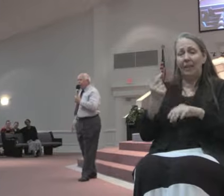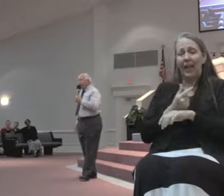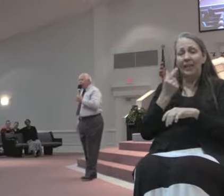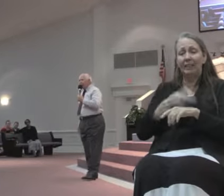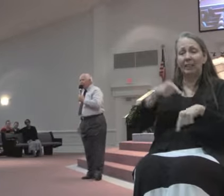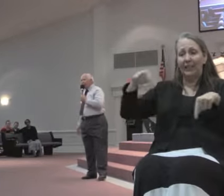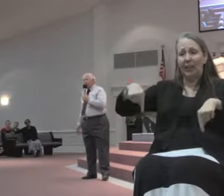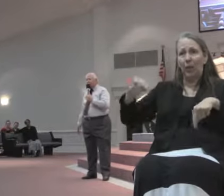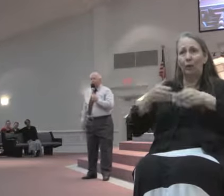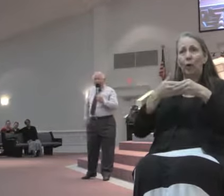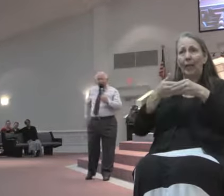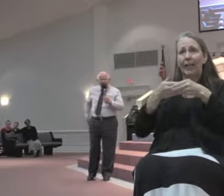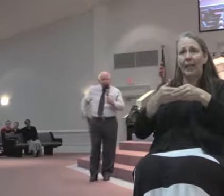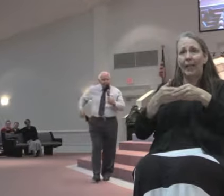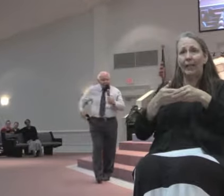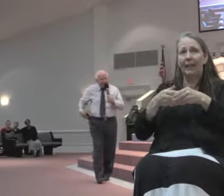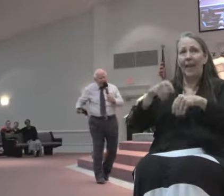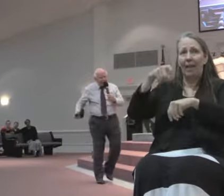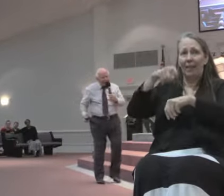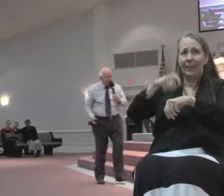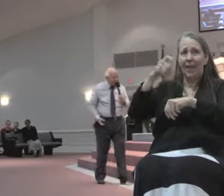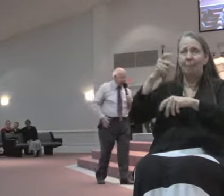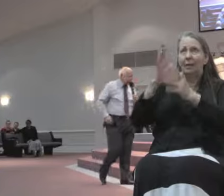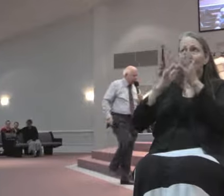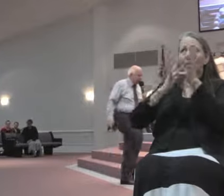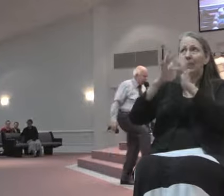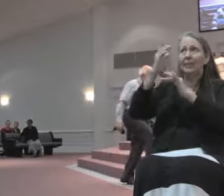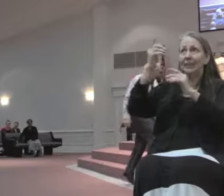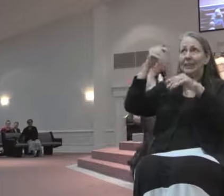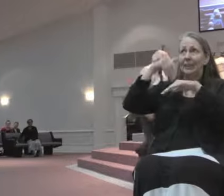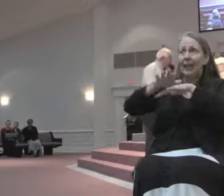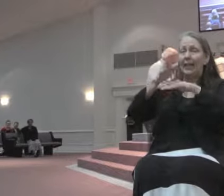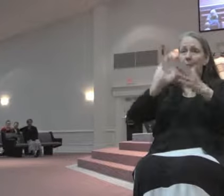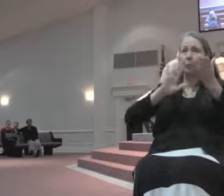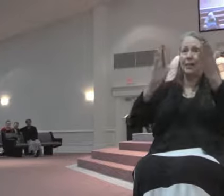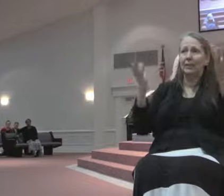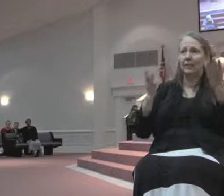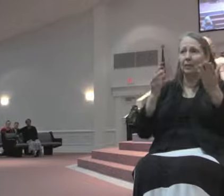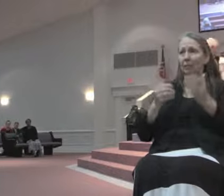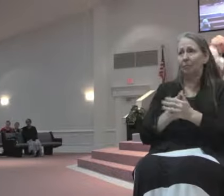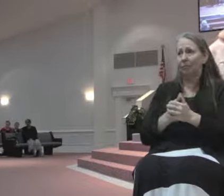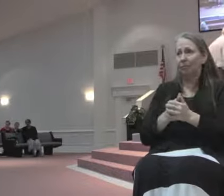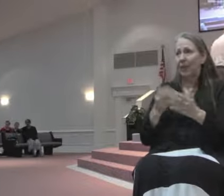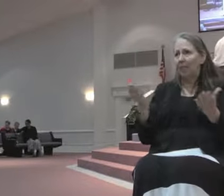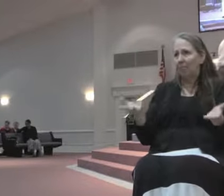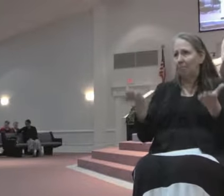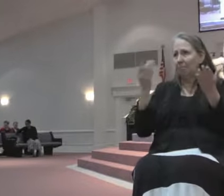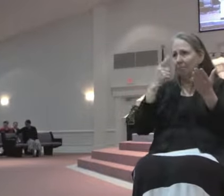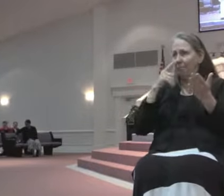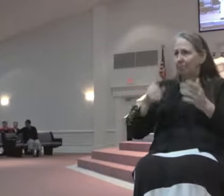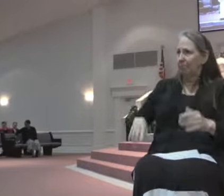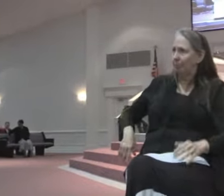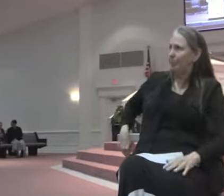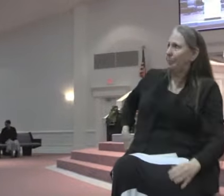leader of that time of visitation. Let's stand to our feet.